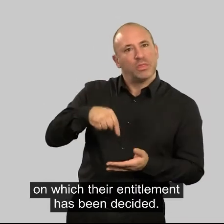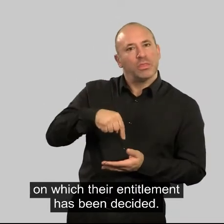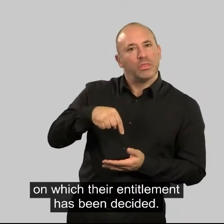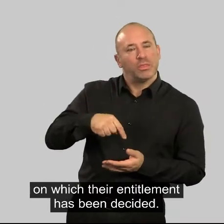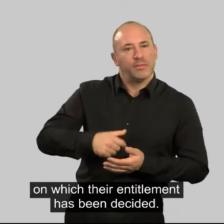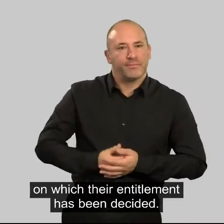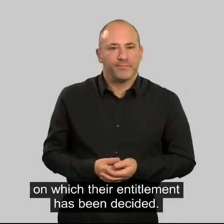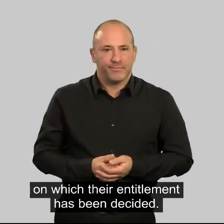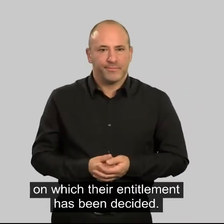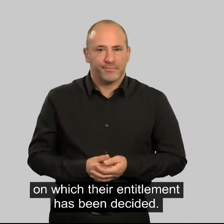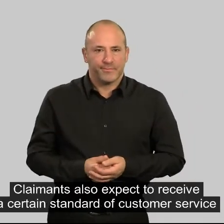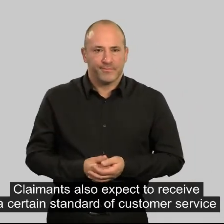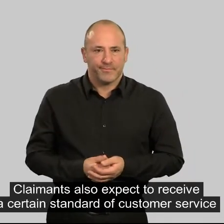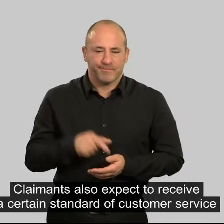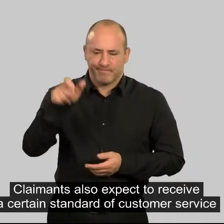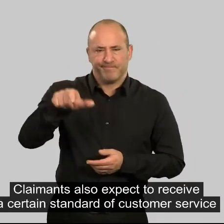entitlement has been decided.